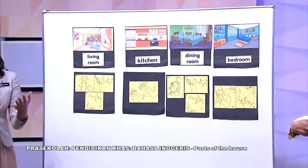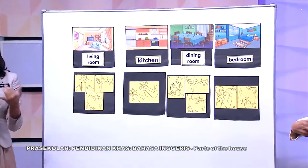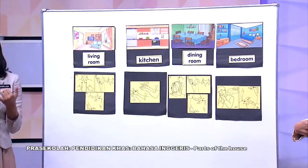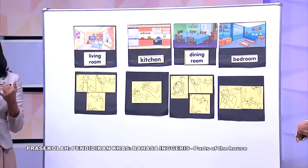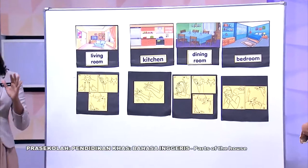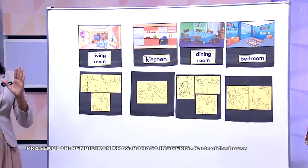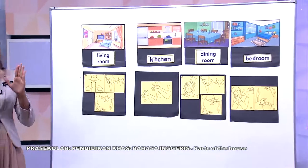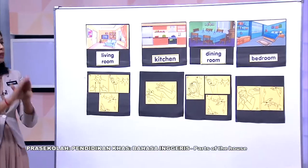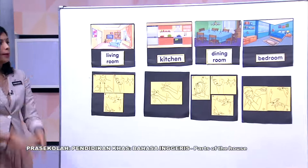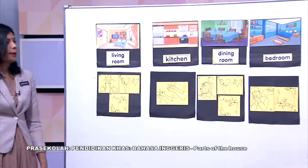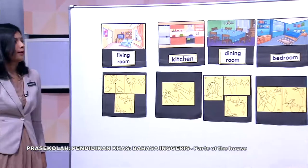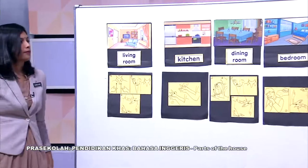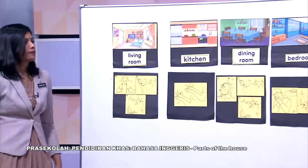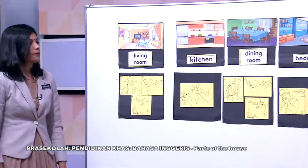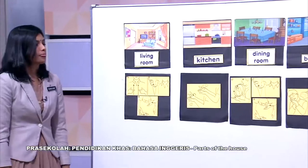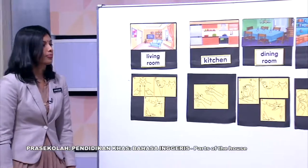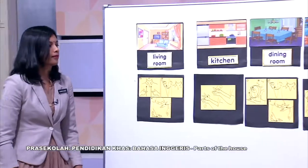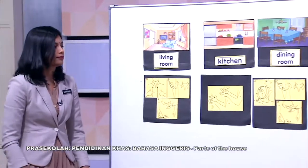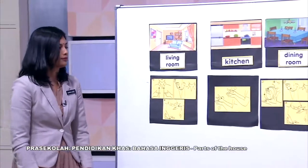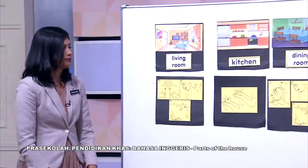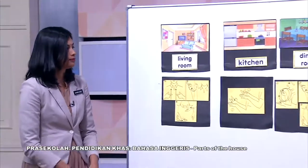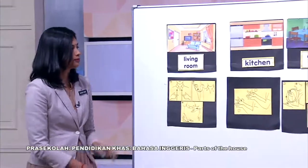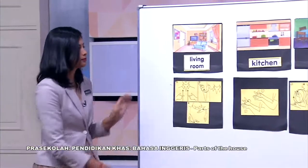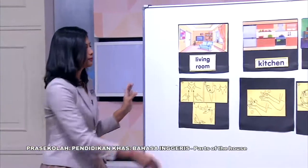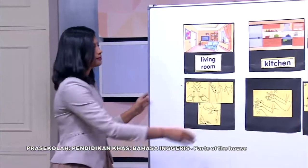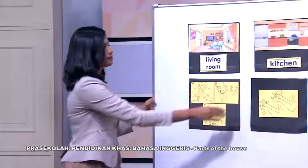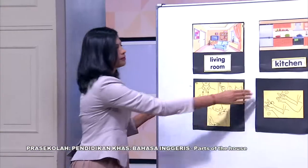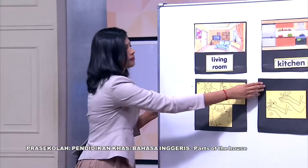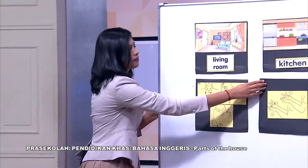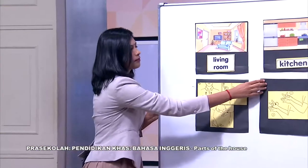last picture. Okay. Last but not least, we have the